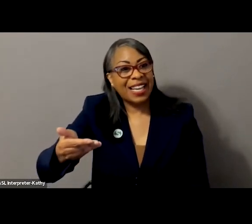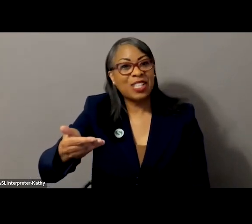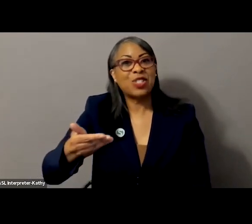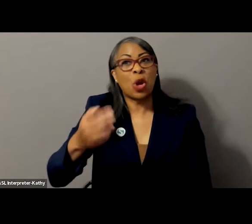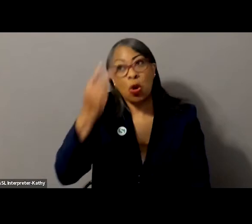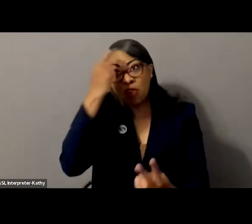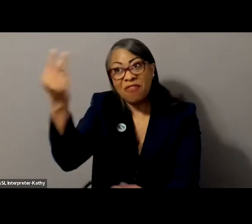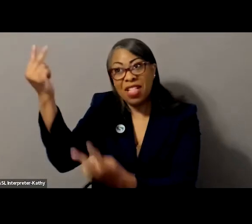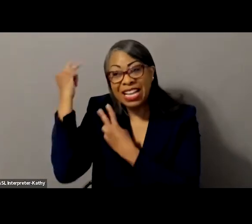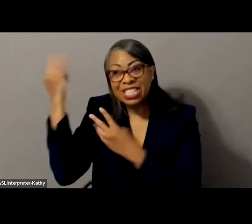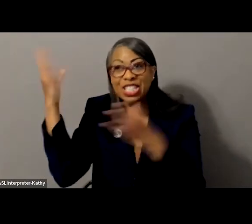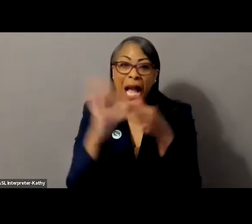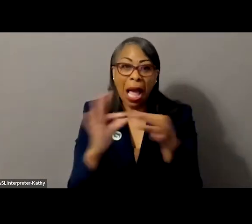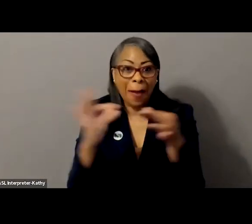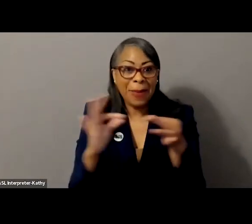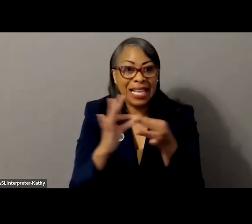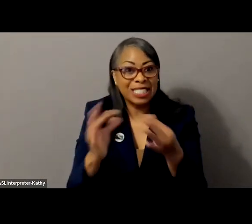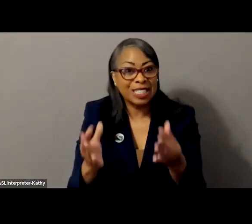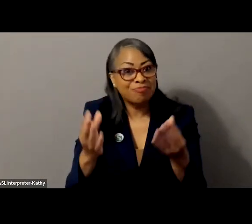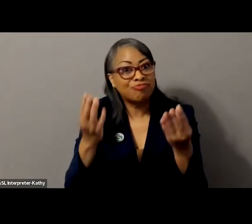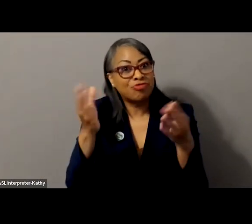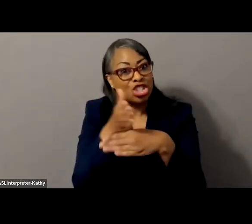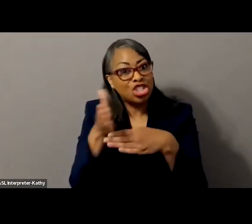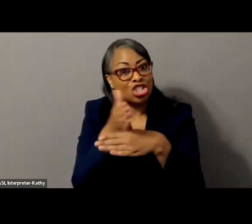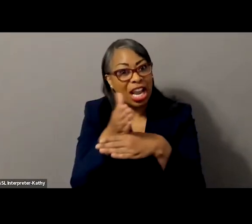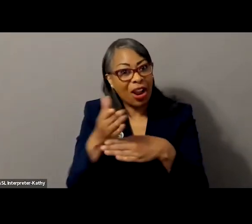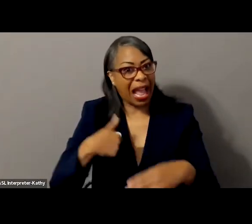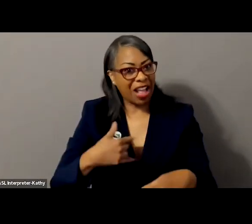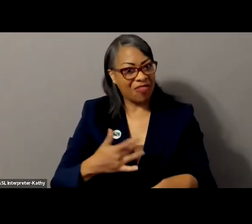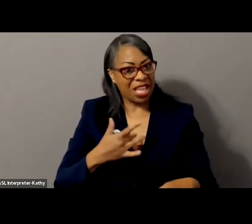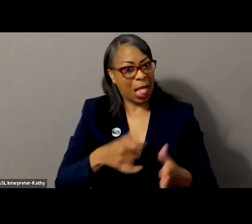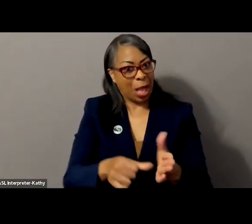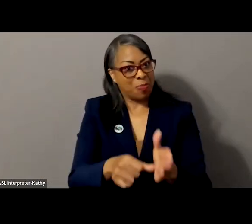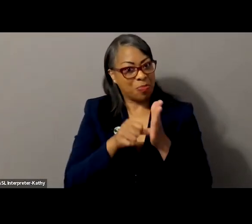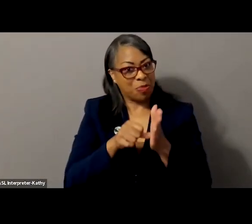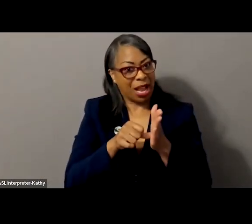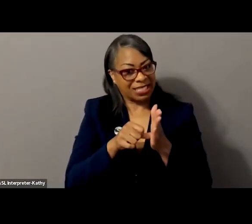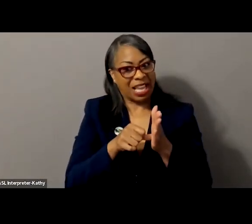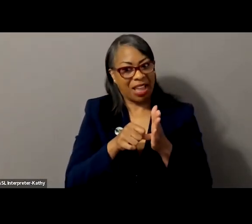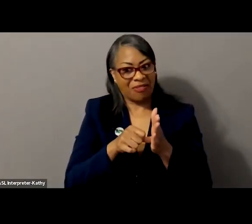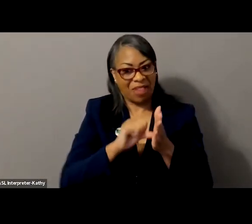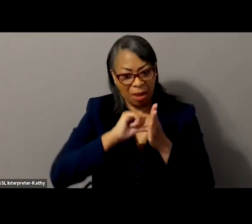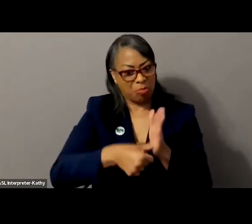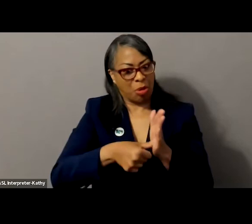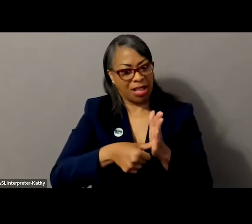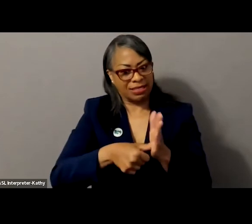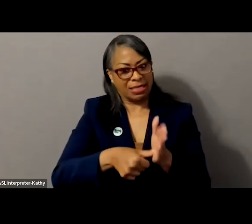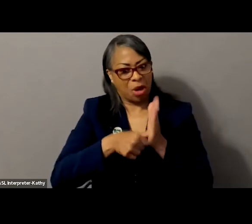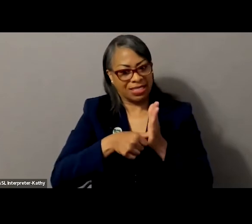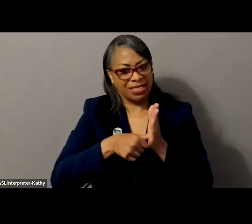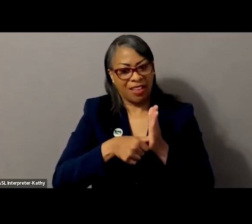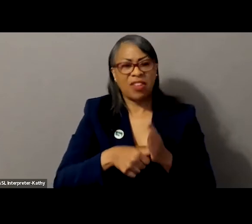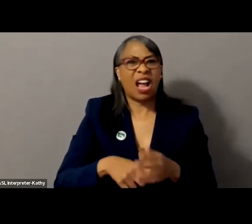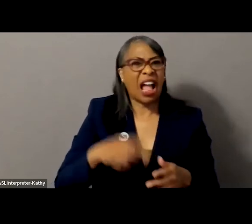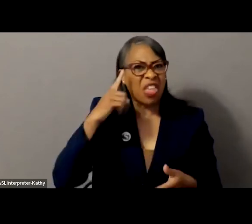and comments on this really impressive, I think it's 200 pages or so that I've now viewed a couple times, but